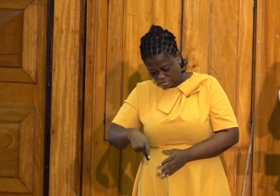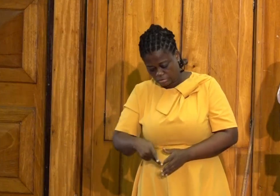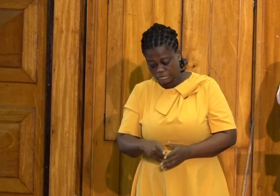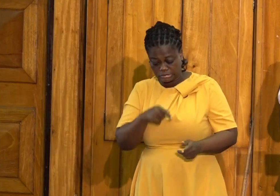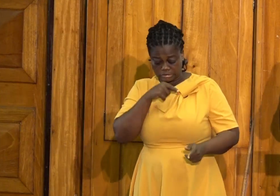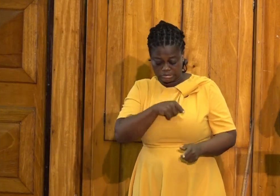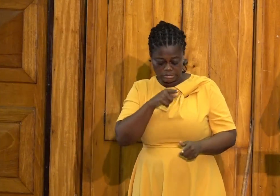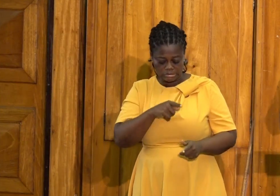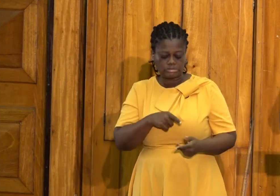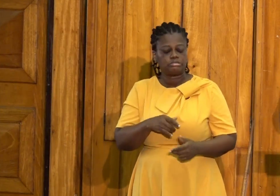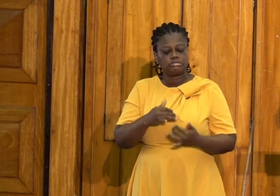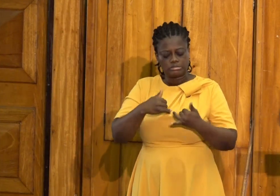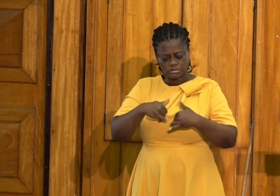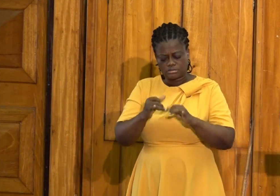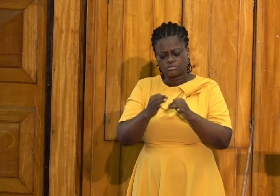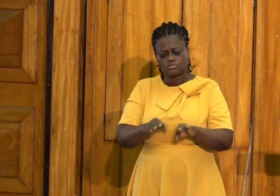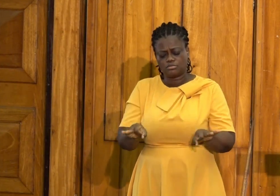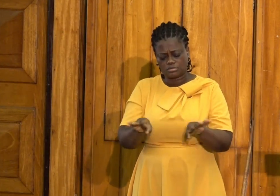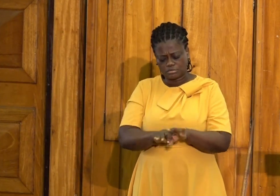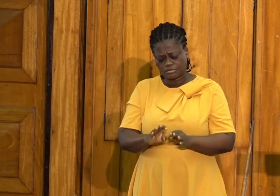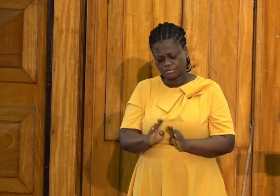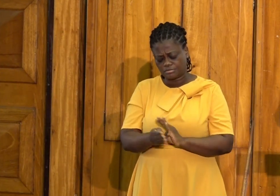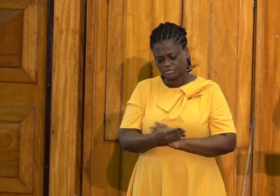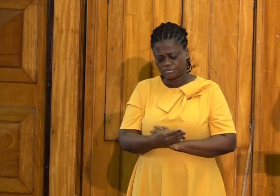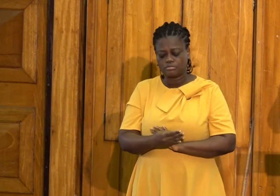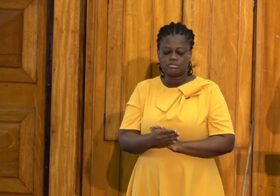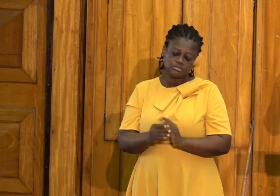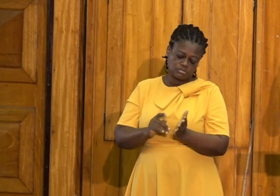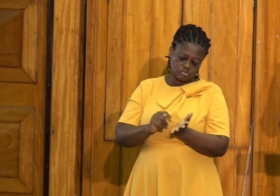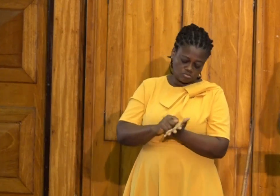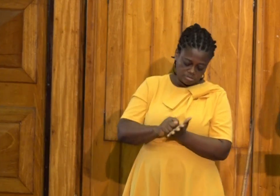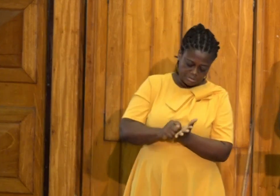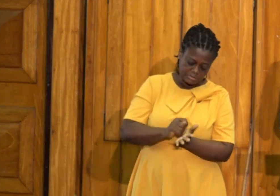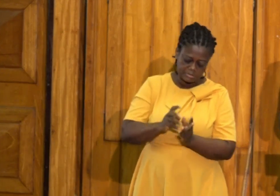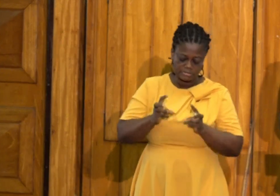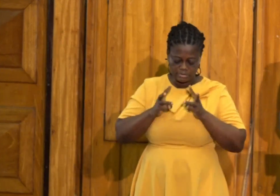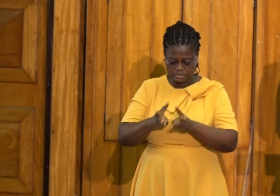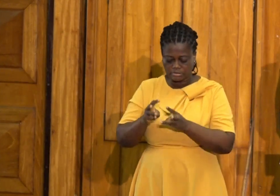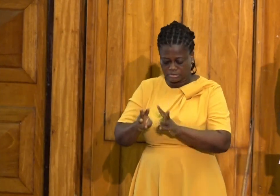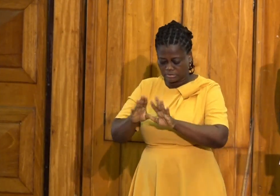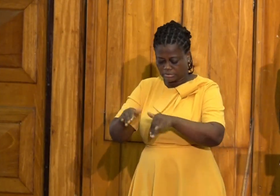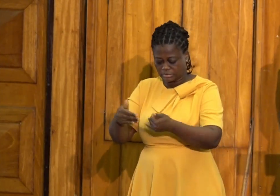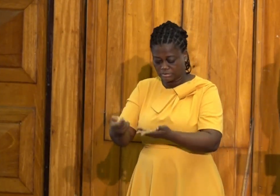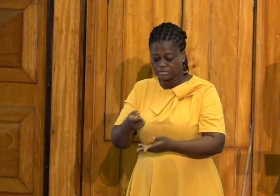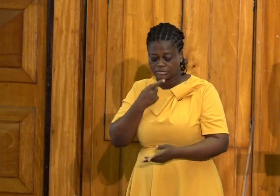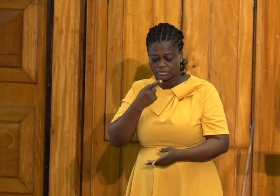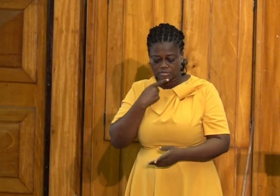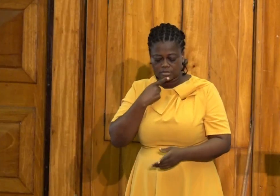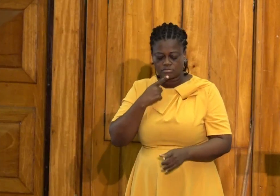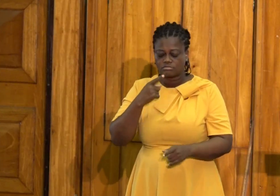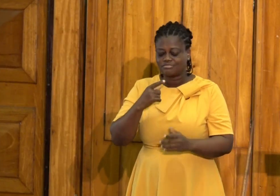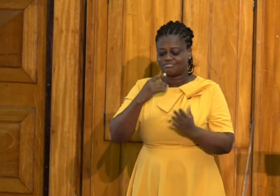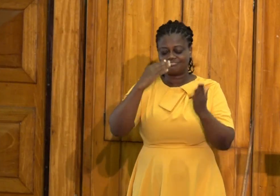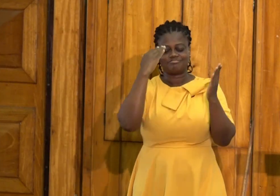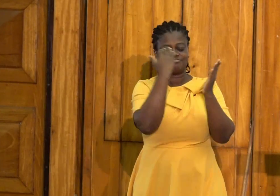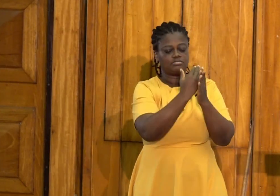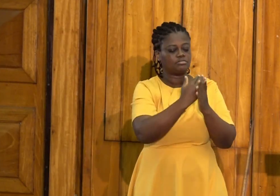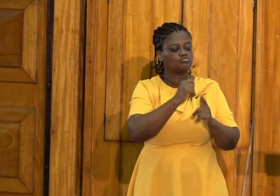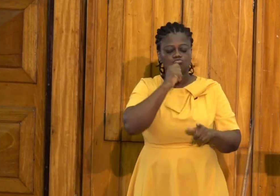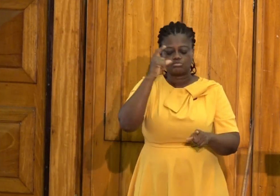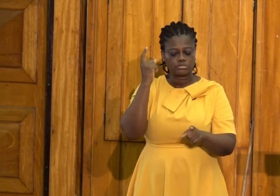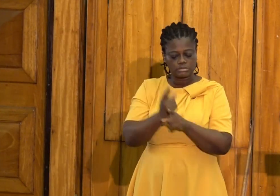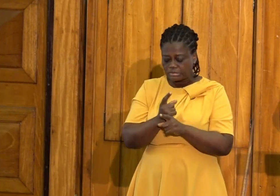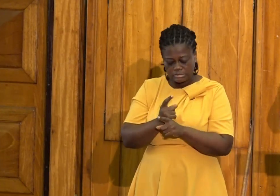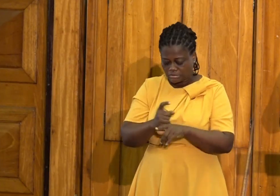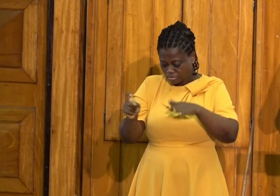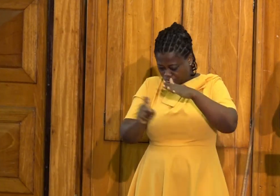differ significantly by the treatment method, suggesting that prevention is not just about screening and treating. It